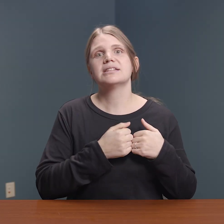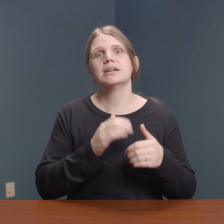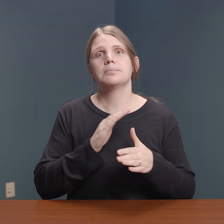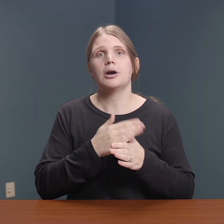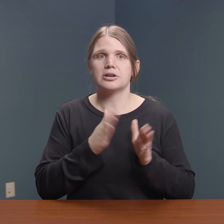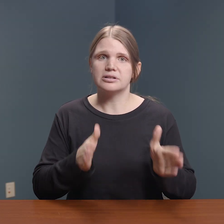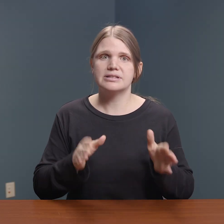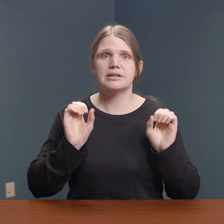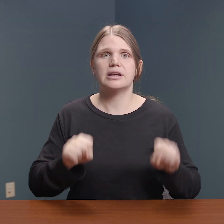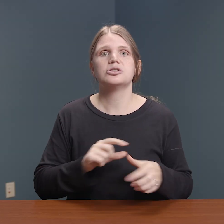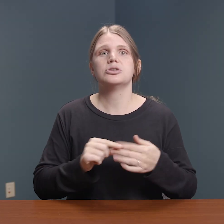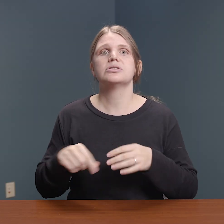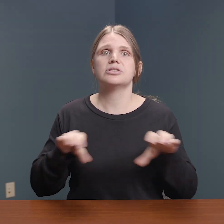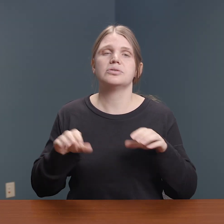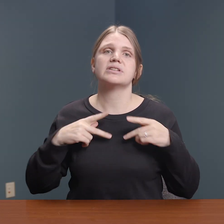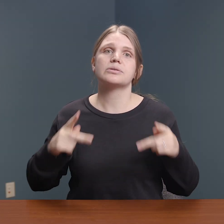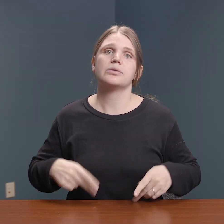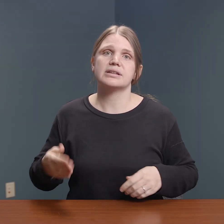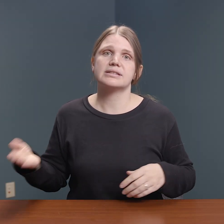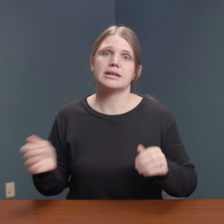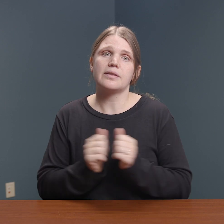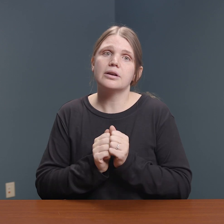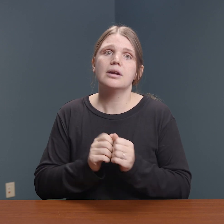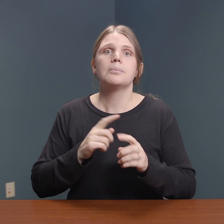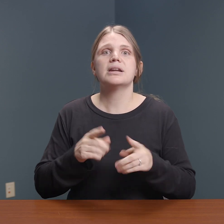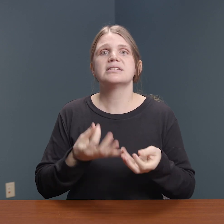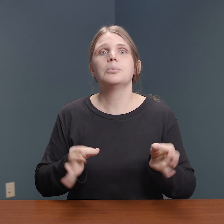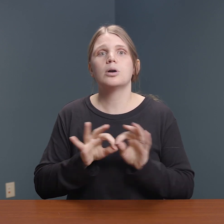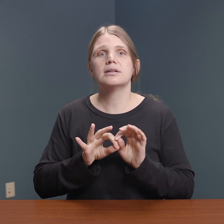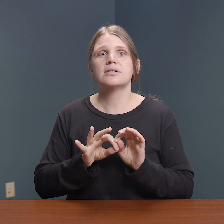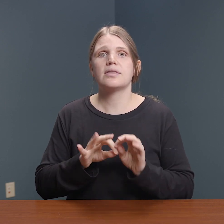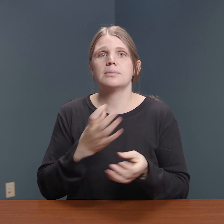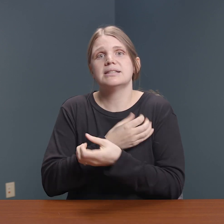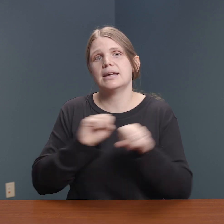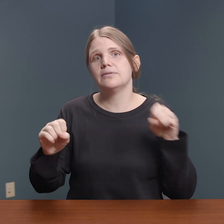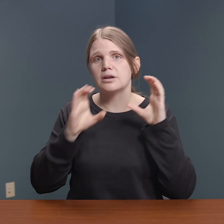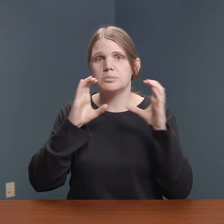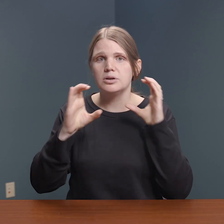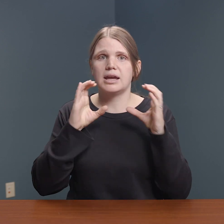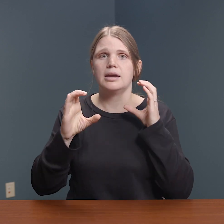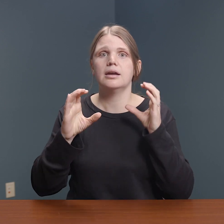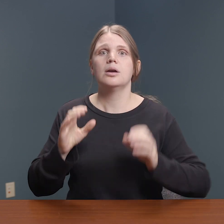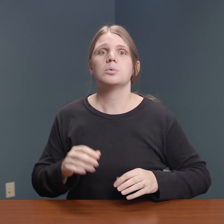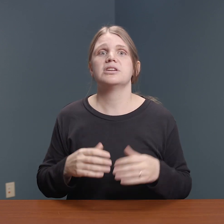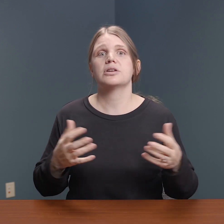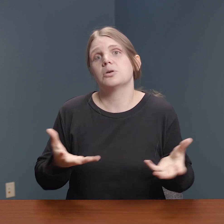Romantic partners can choose to do physical things together, but it's important that they be safe and communicate with each other what